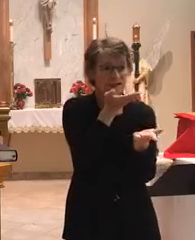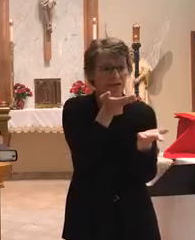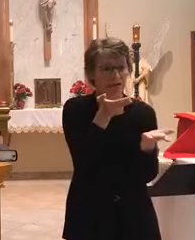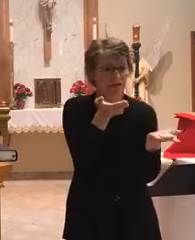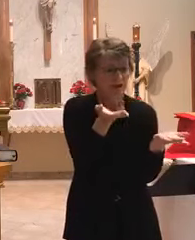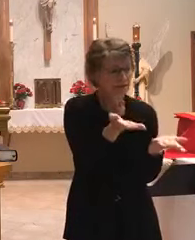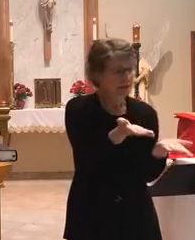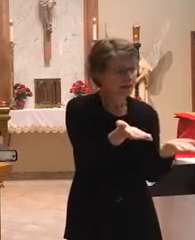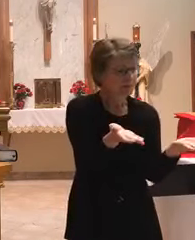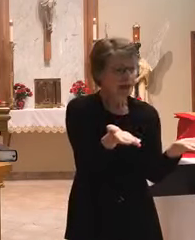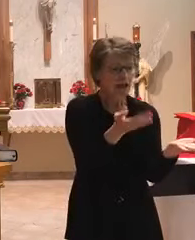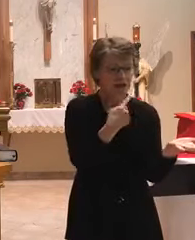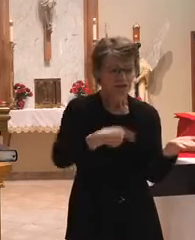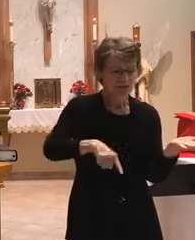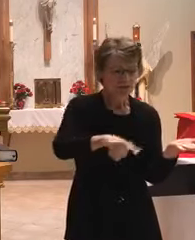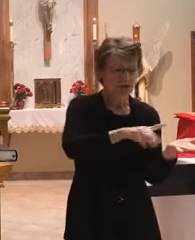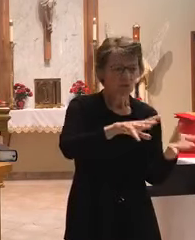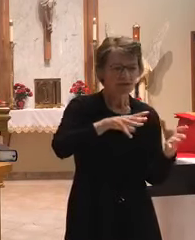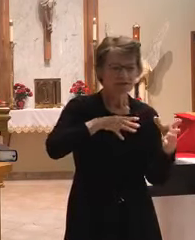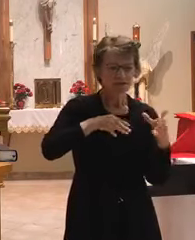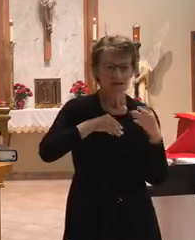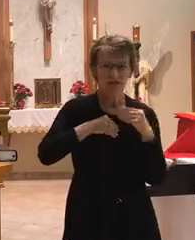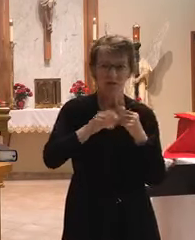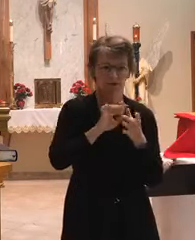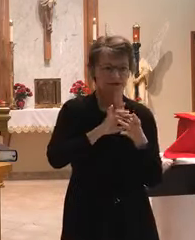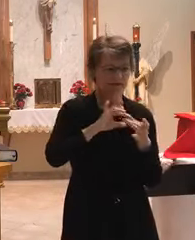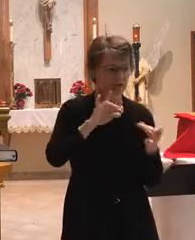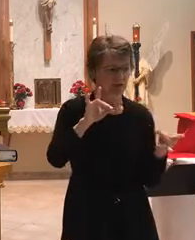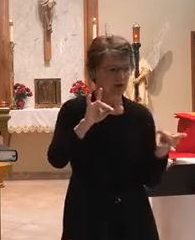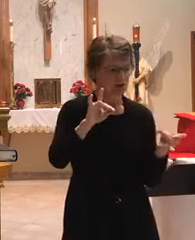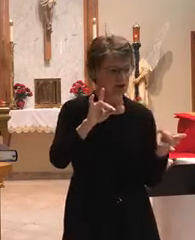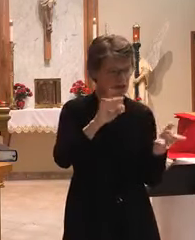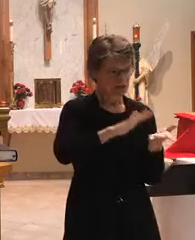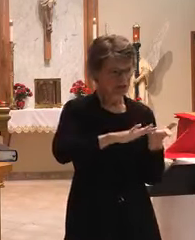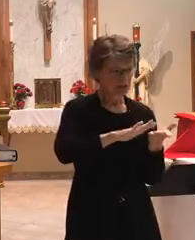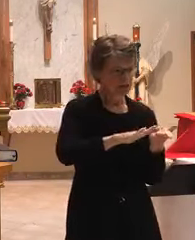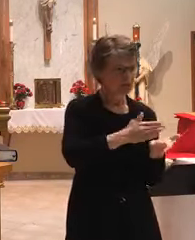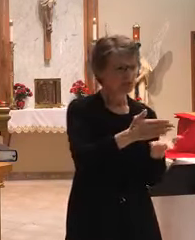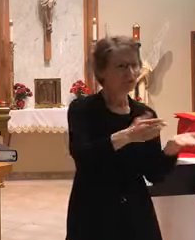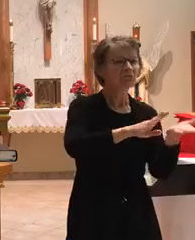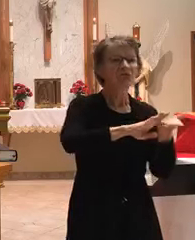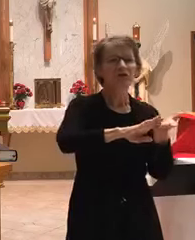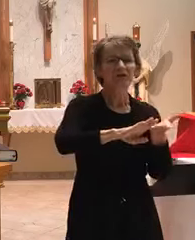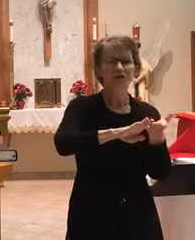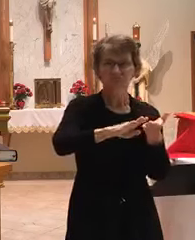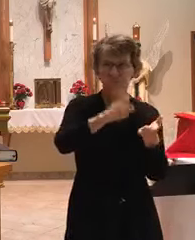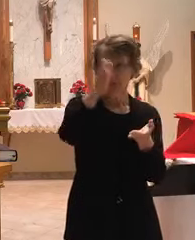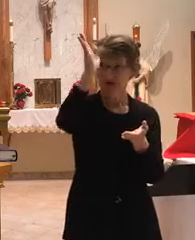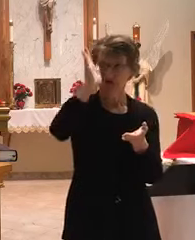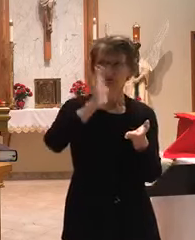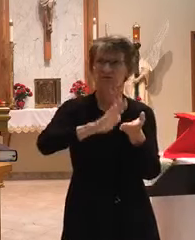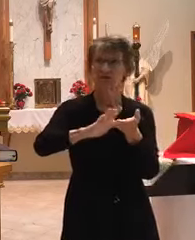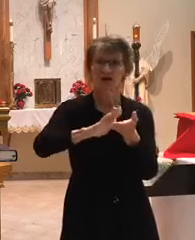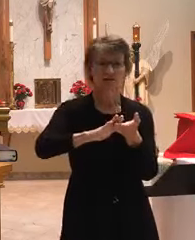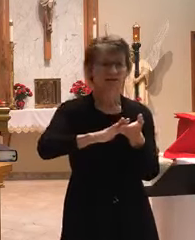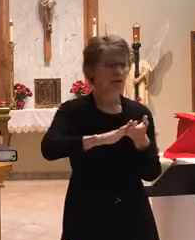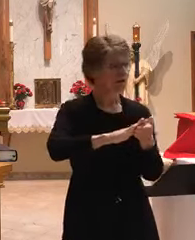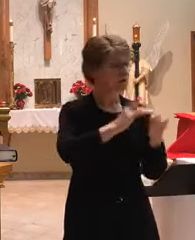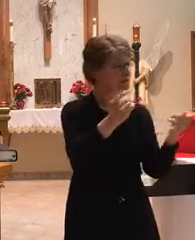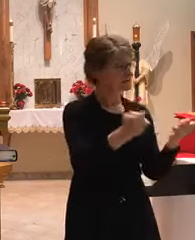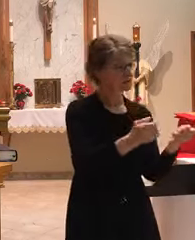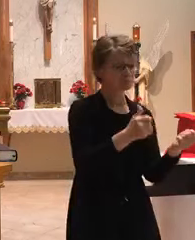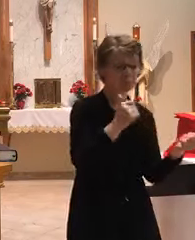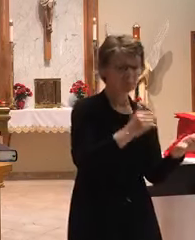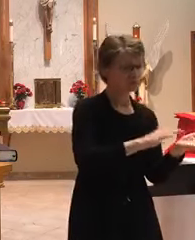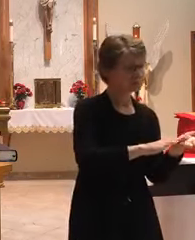them, "Receive the Holy Spirit. Whose sins you forgive are forgiven them, and whose sins you